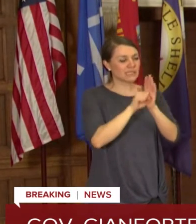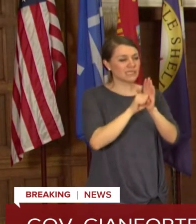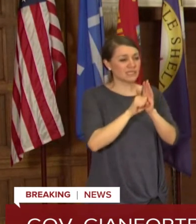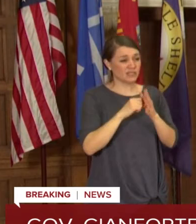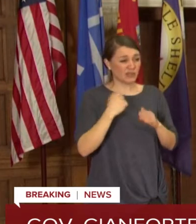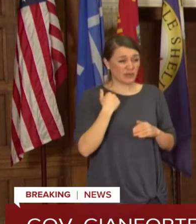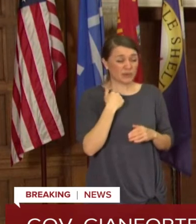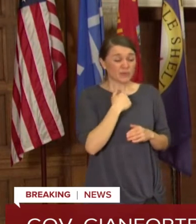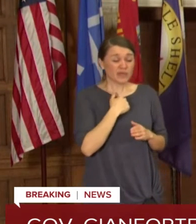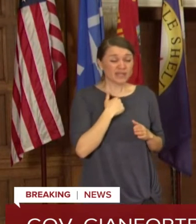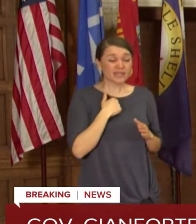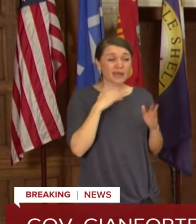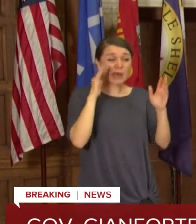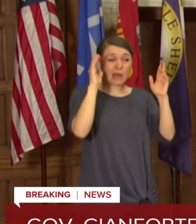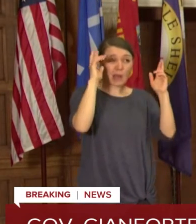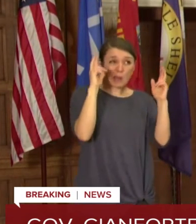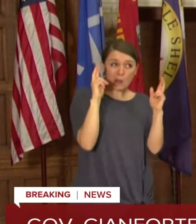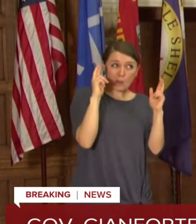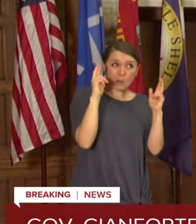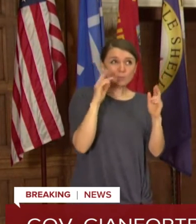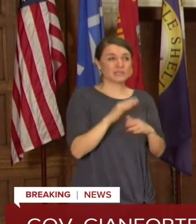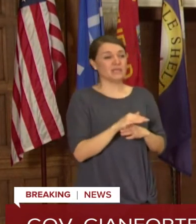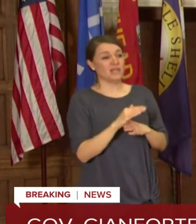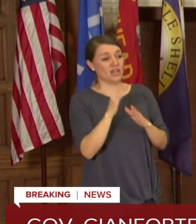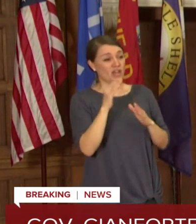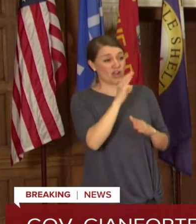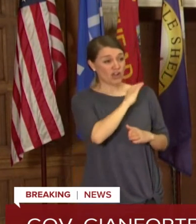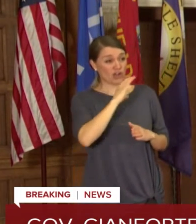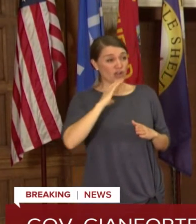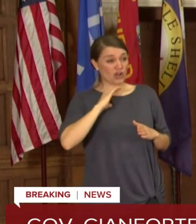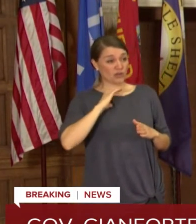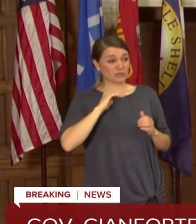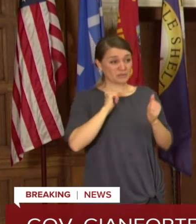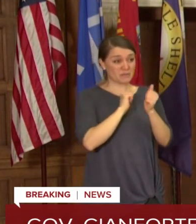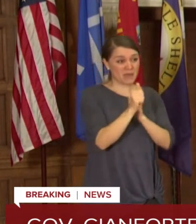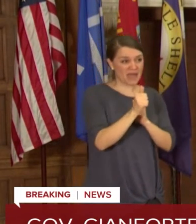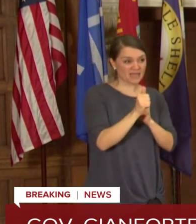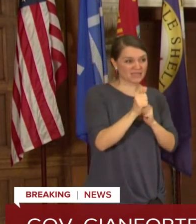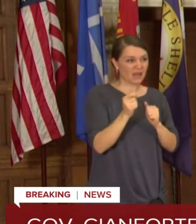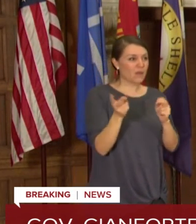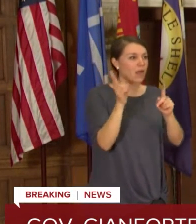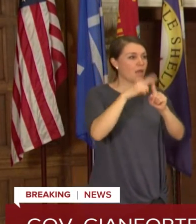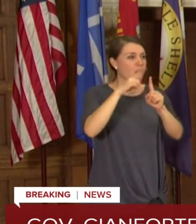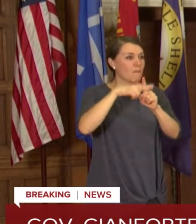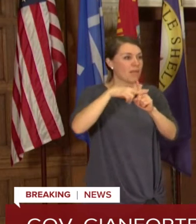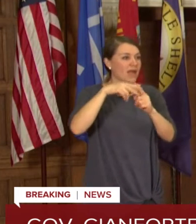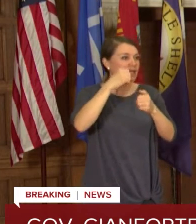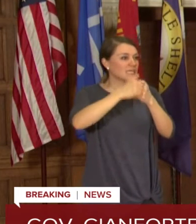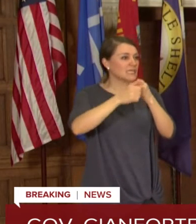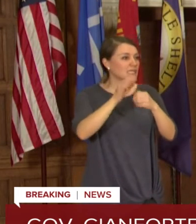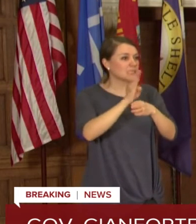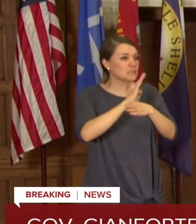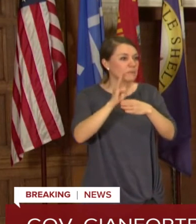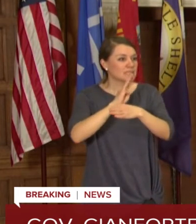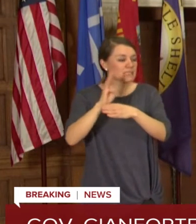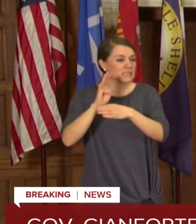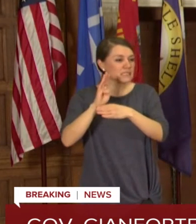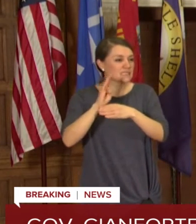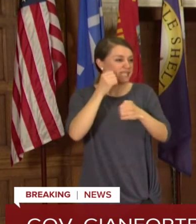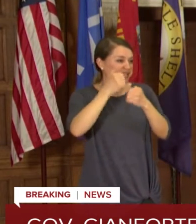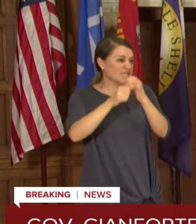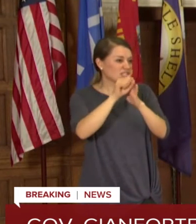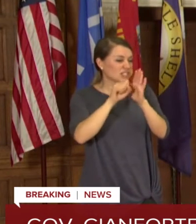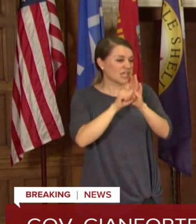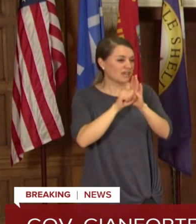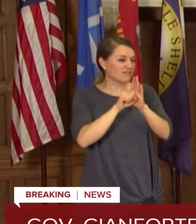would pass that would apply to every business in every state. Congress couldn't get it done,